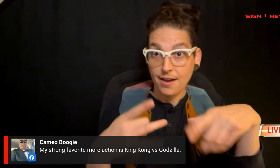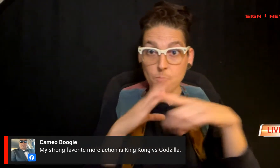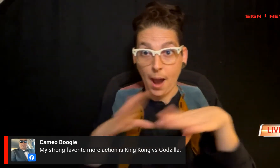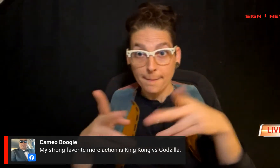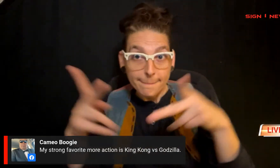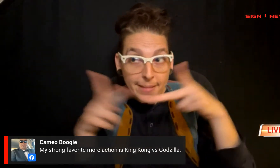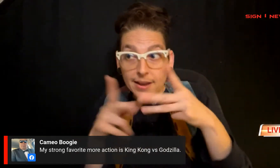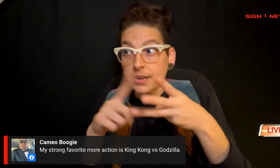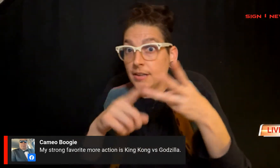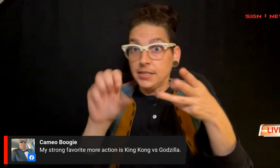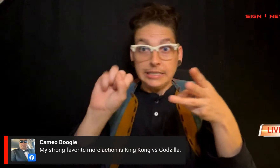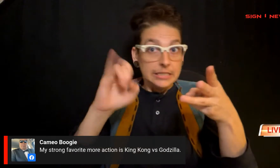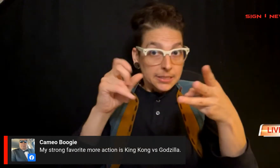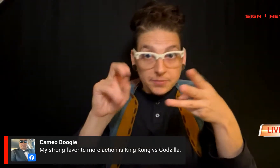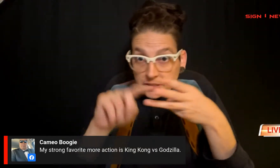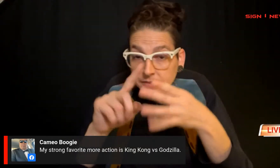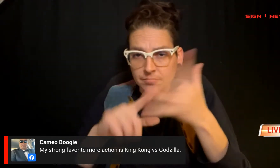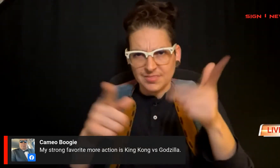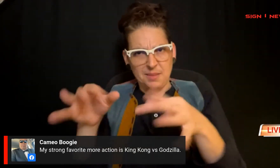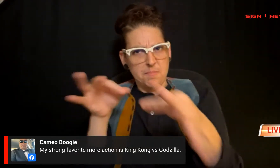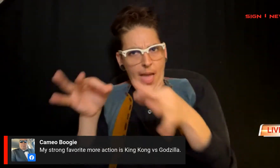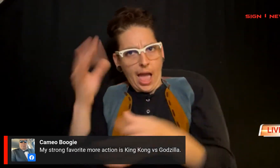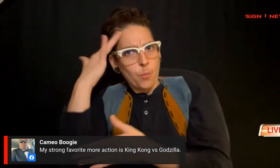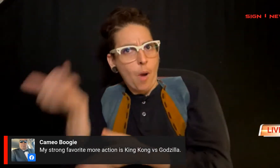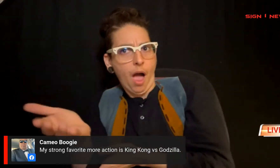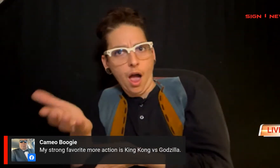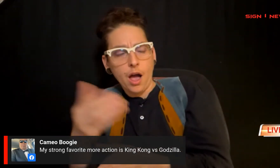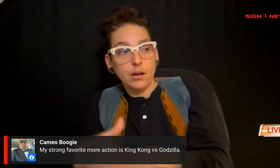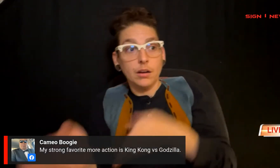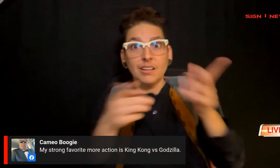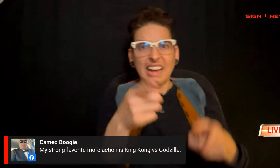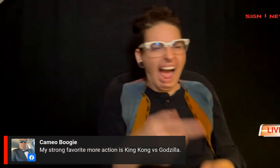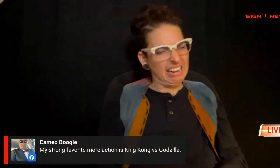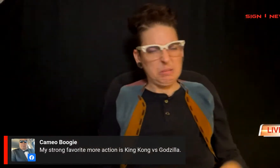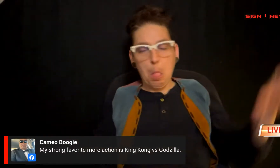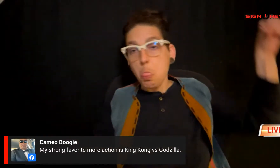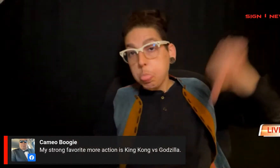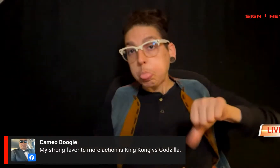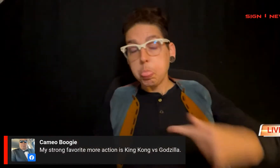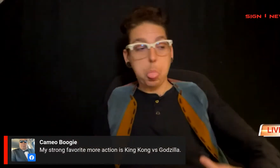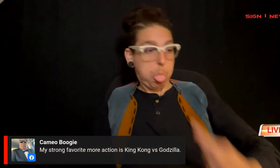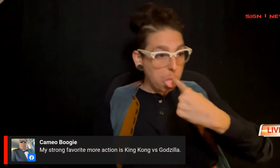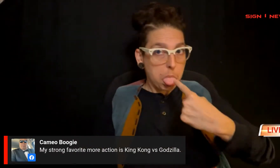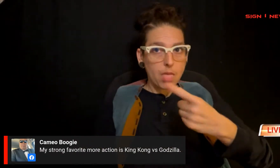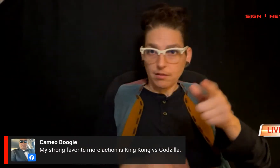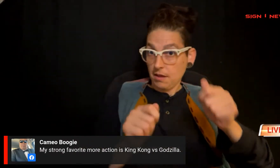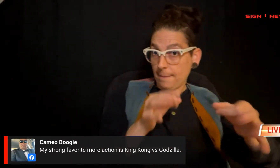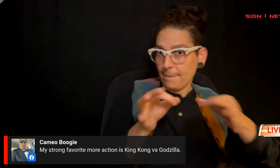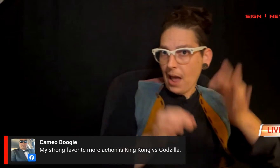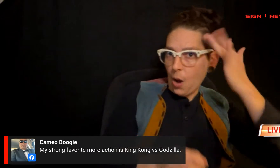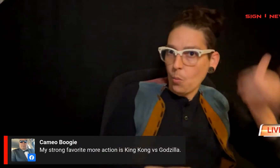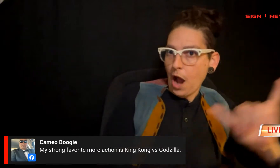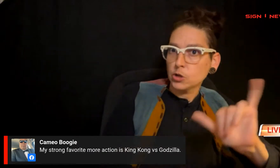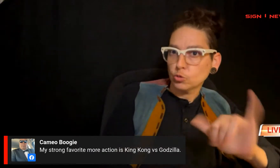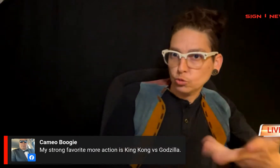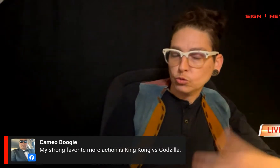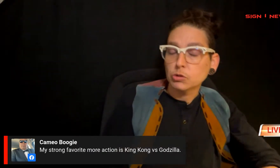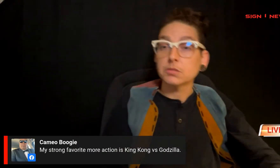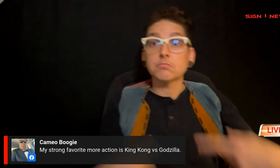them a thumbs down? Did you like A Quiet Place, The Simpsons? Explain why you thought it sucked. You